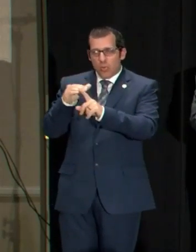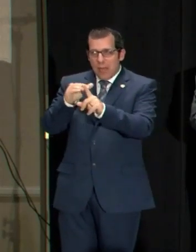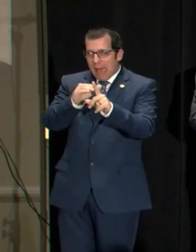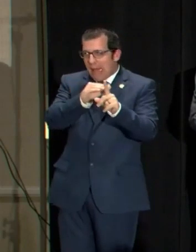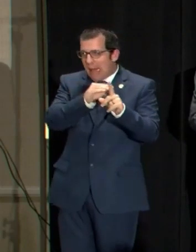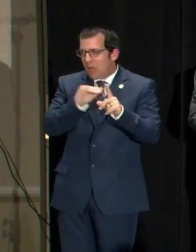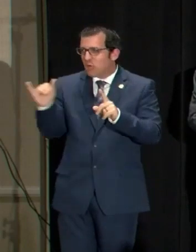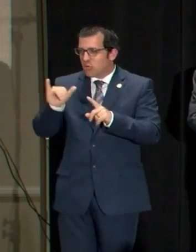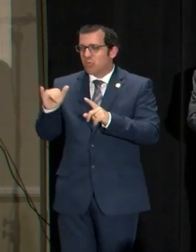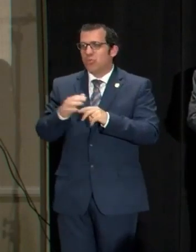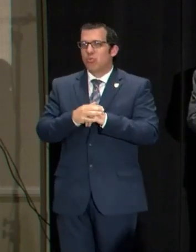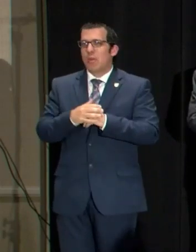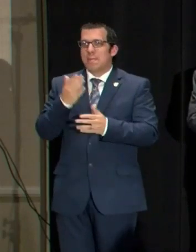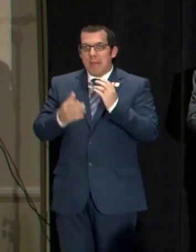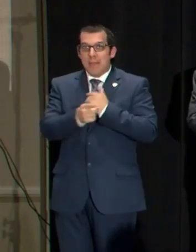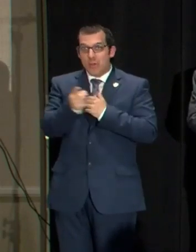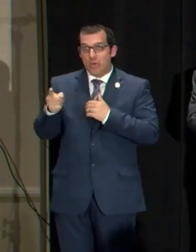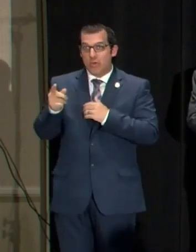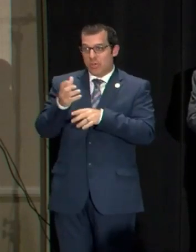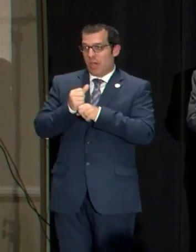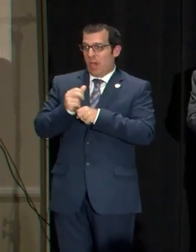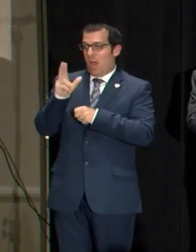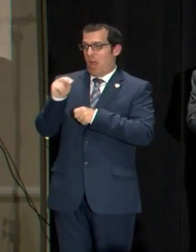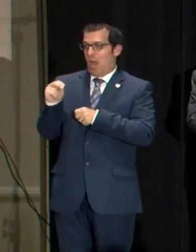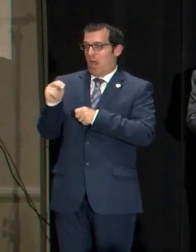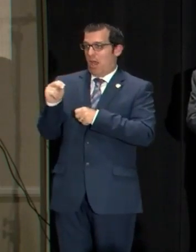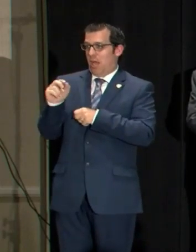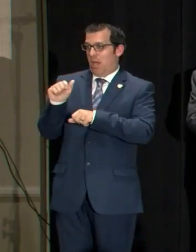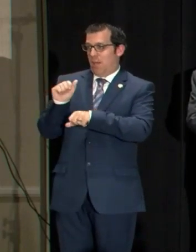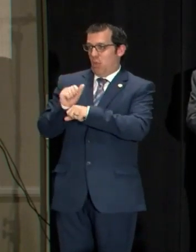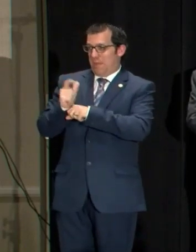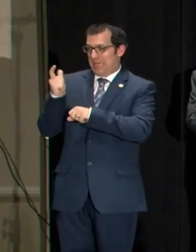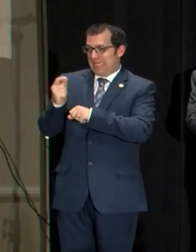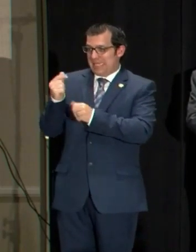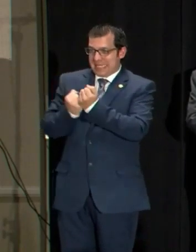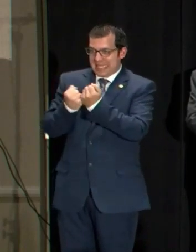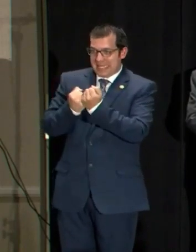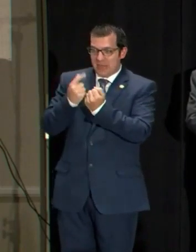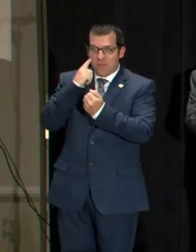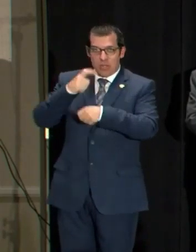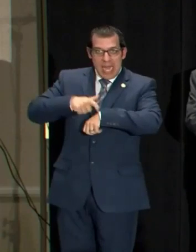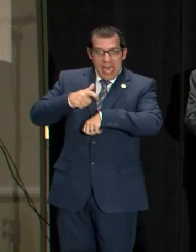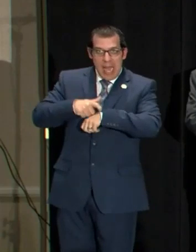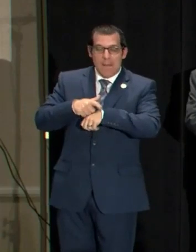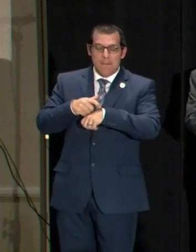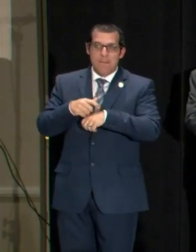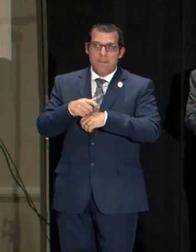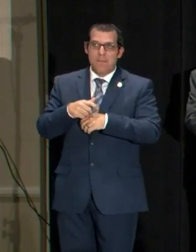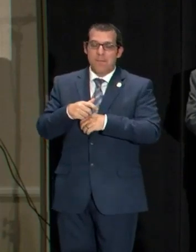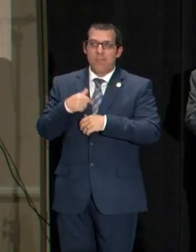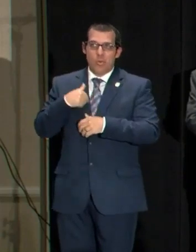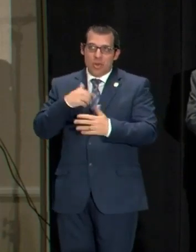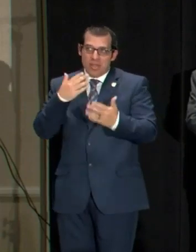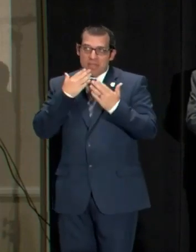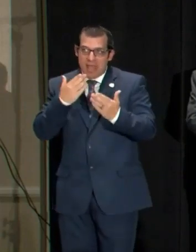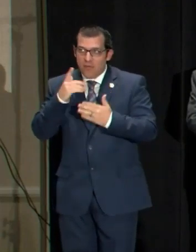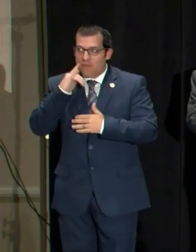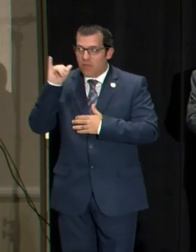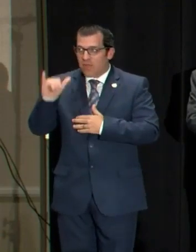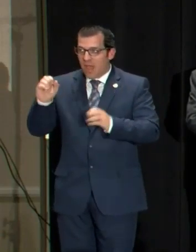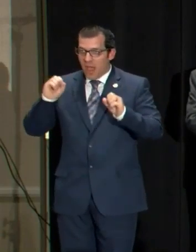people that you might have received unemployment assistance for some time, which we're glad for